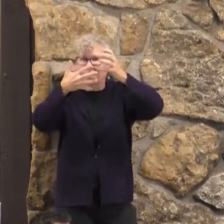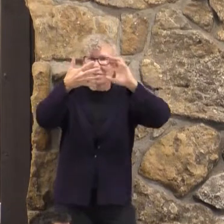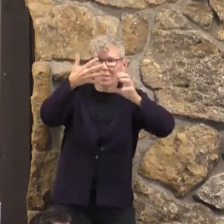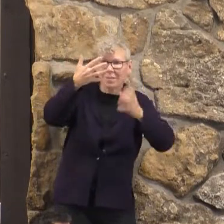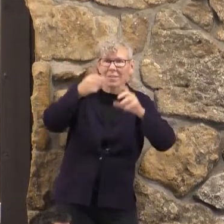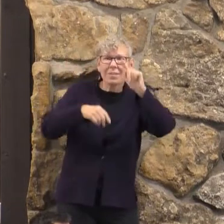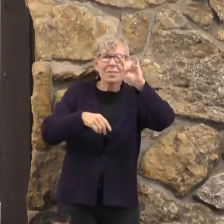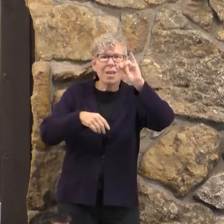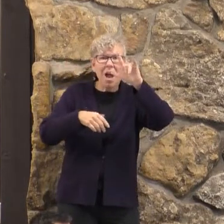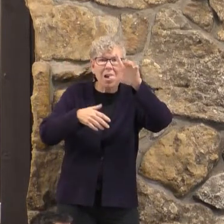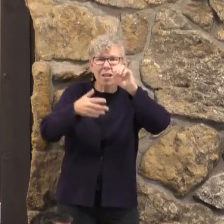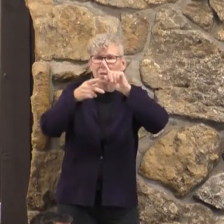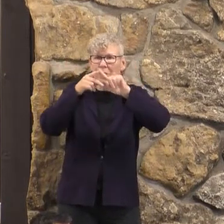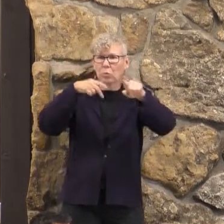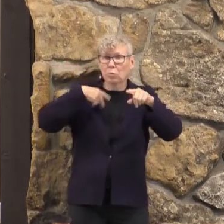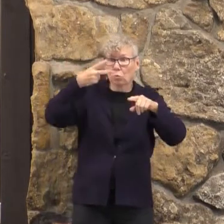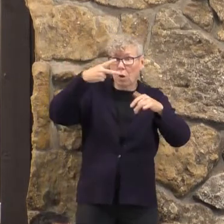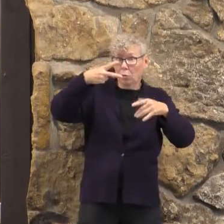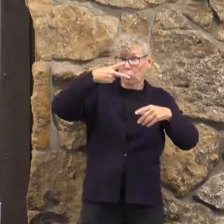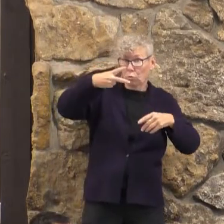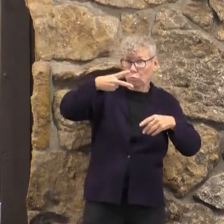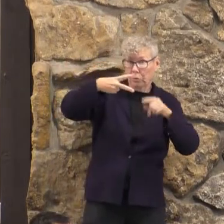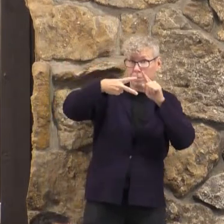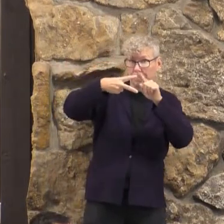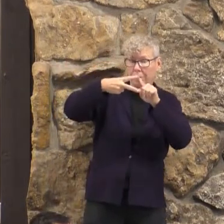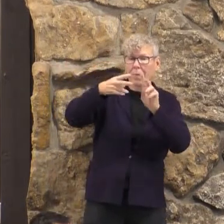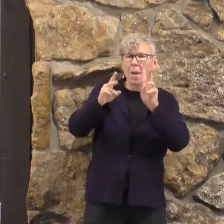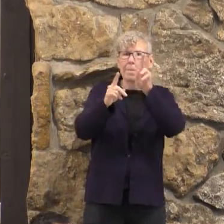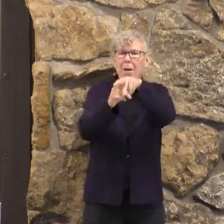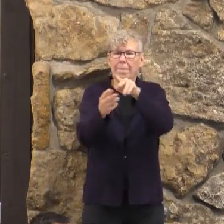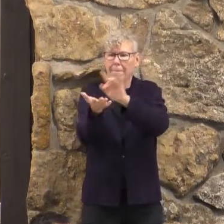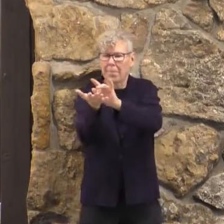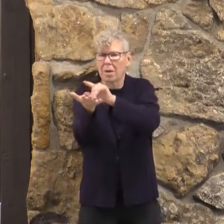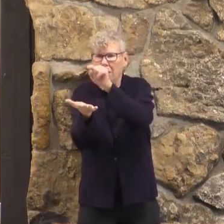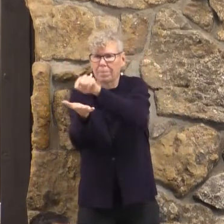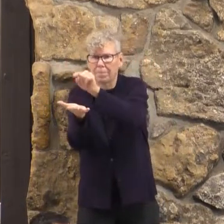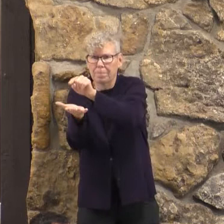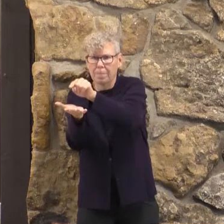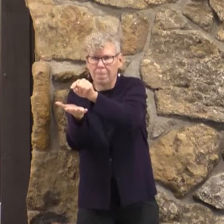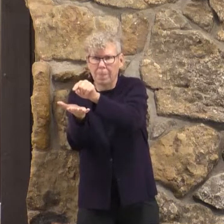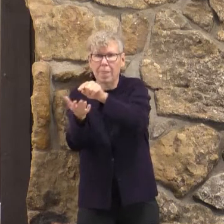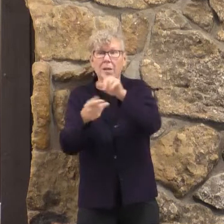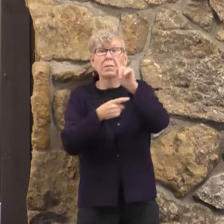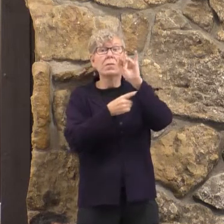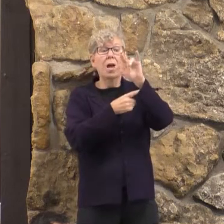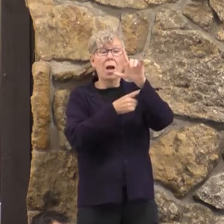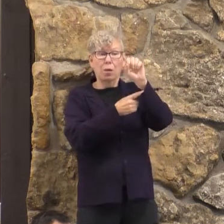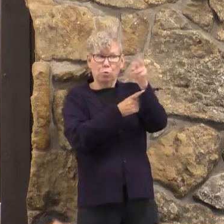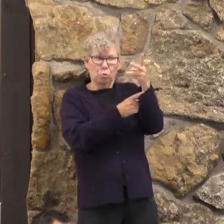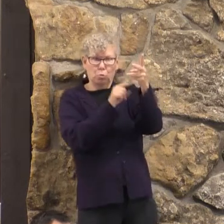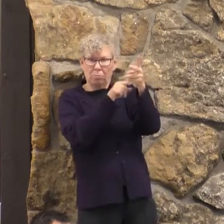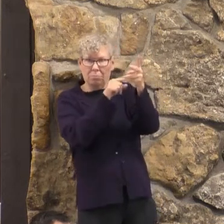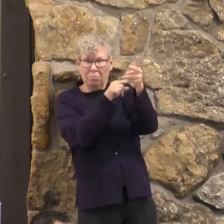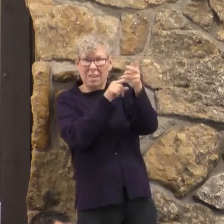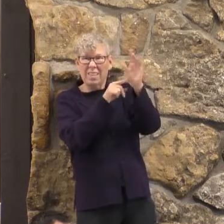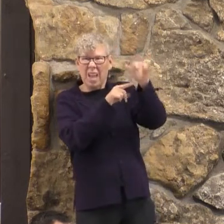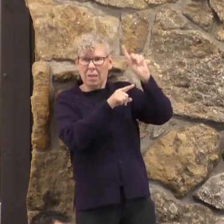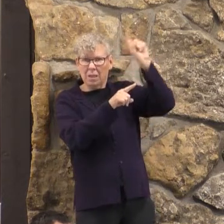of the ADA that would really apply to providers. Title II, which would be any sort of government agency, so that would also